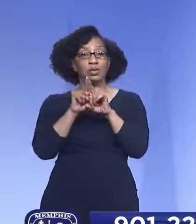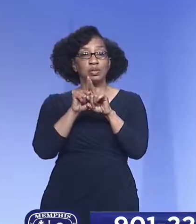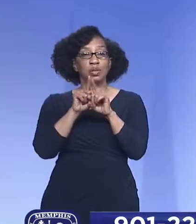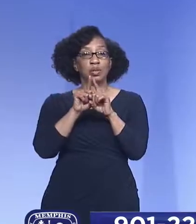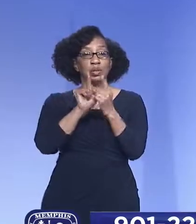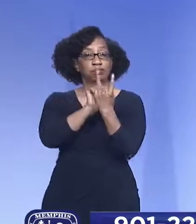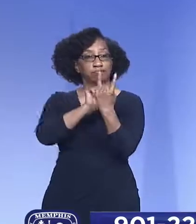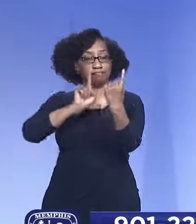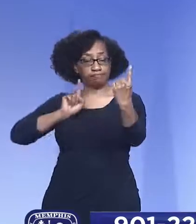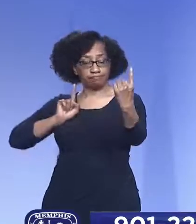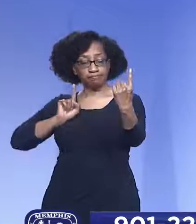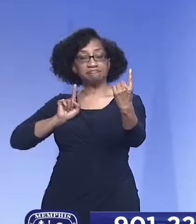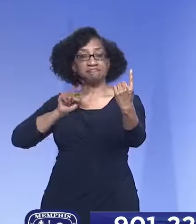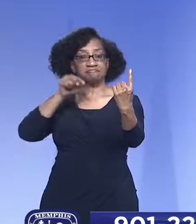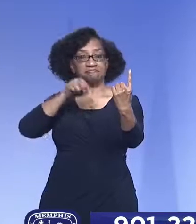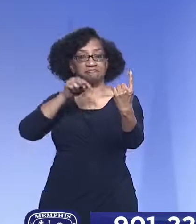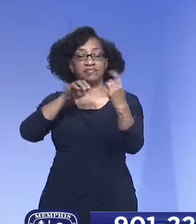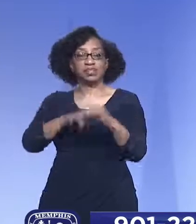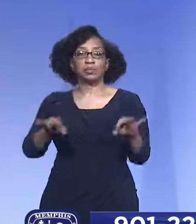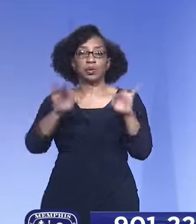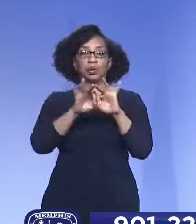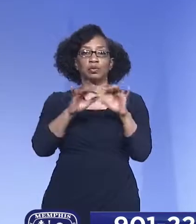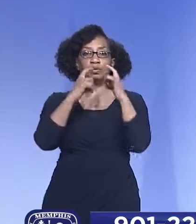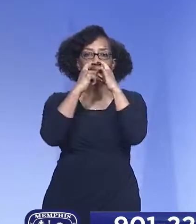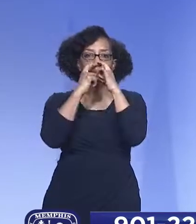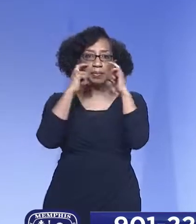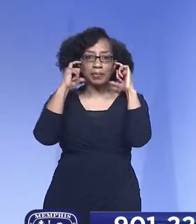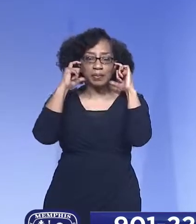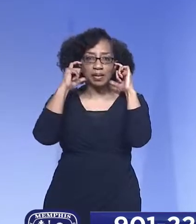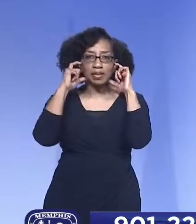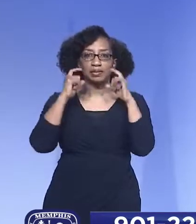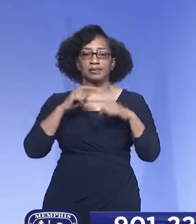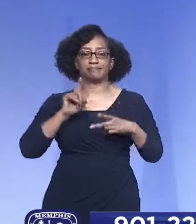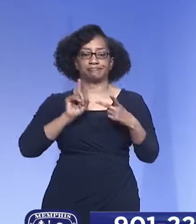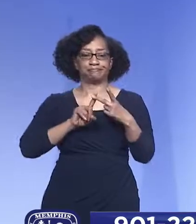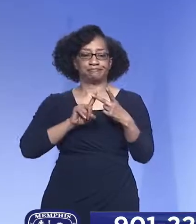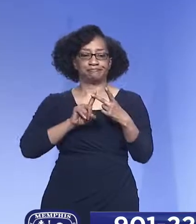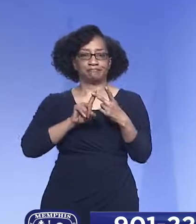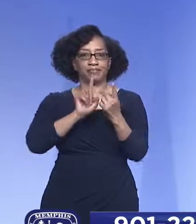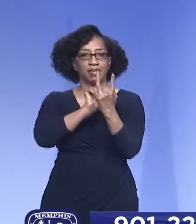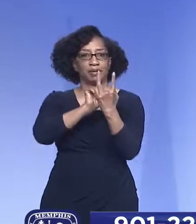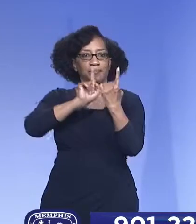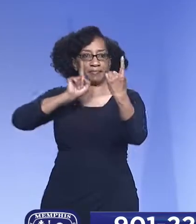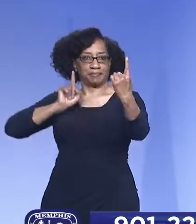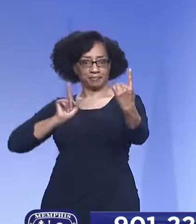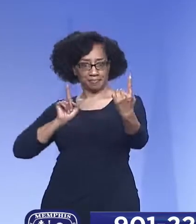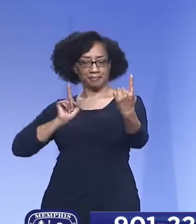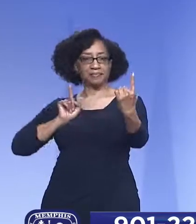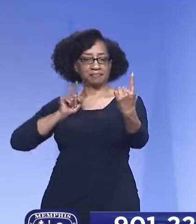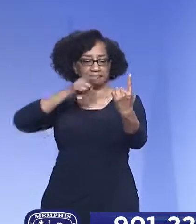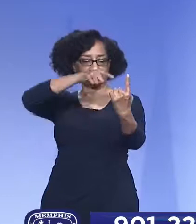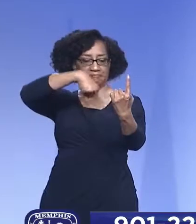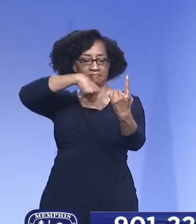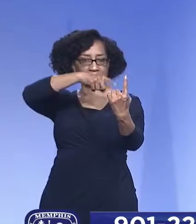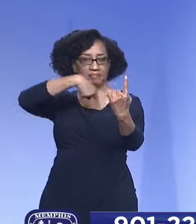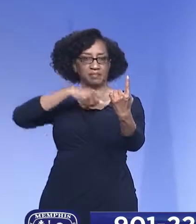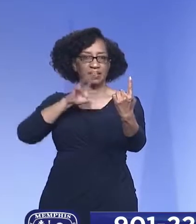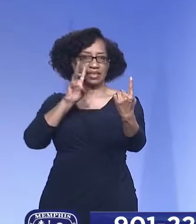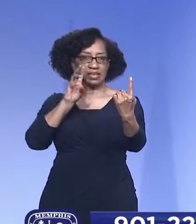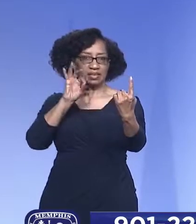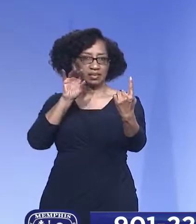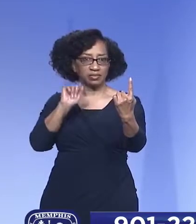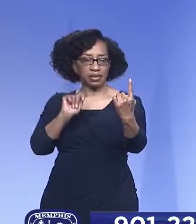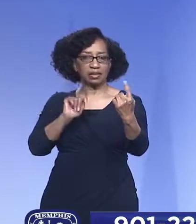about it, wearing a mask, maintaining social distancing, avoiding